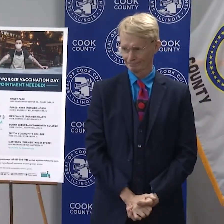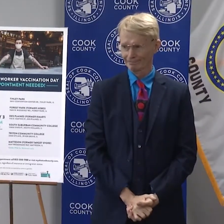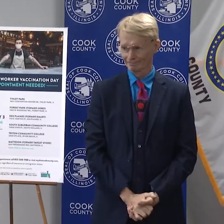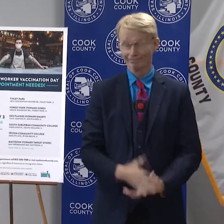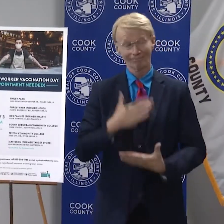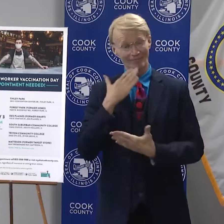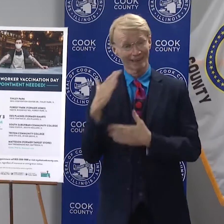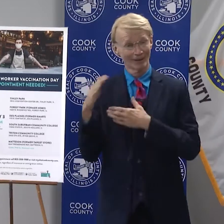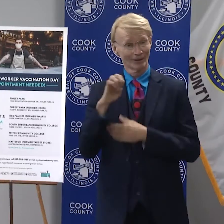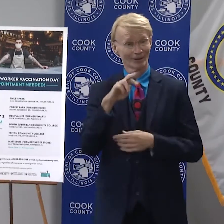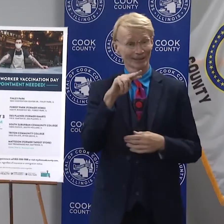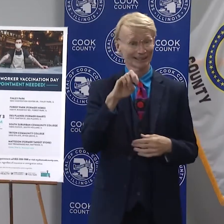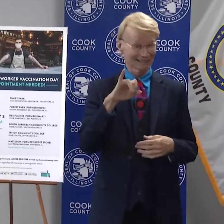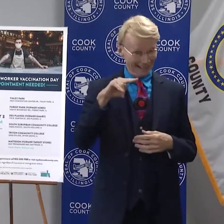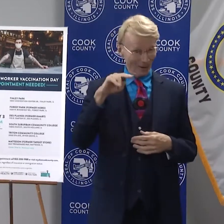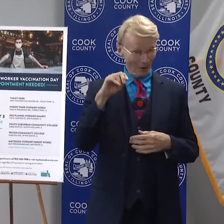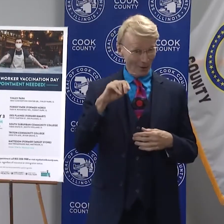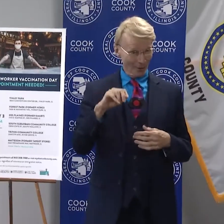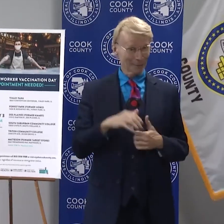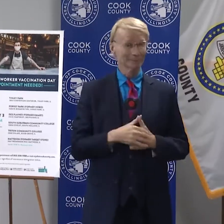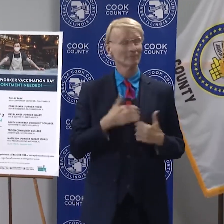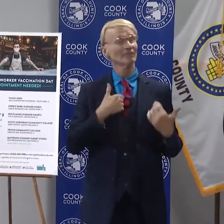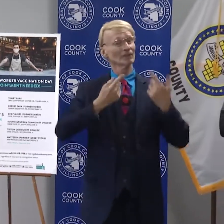Thank you, Ernestino. All right.